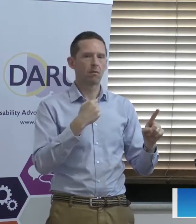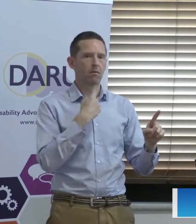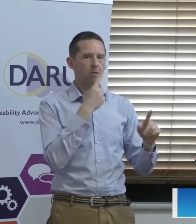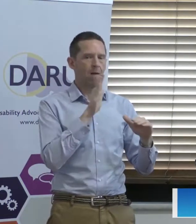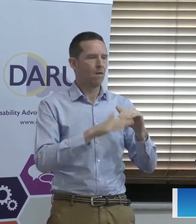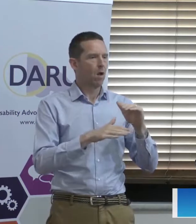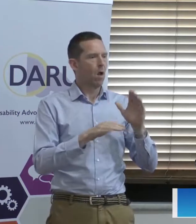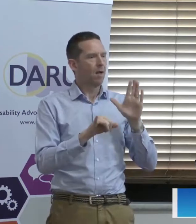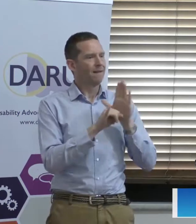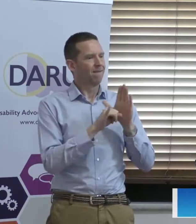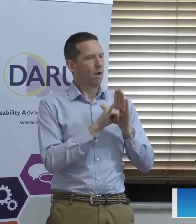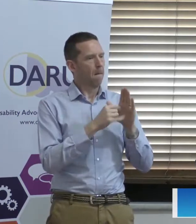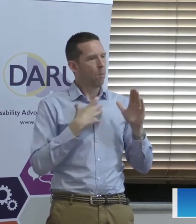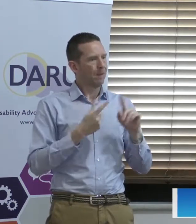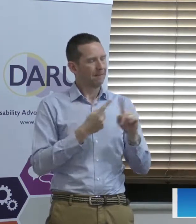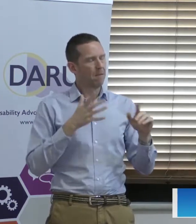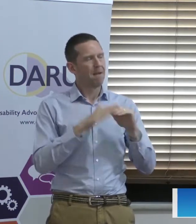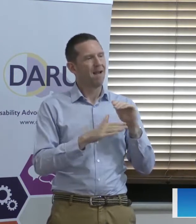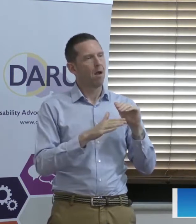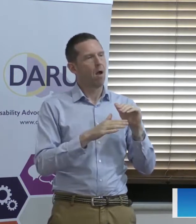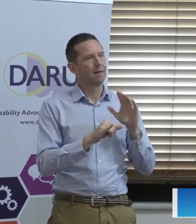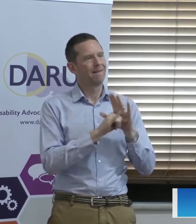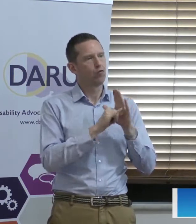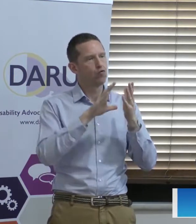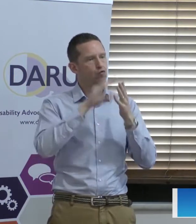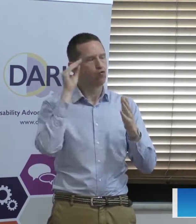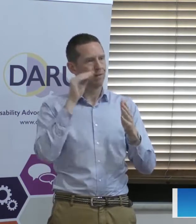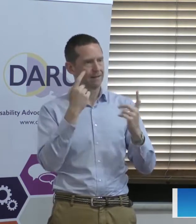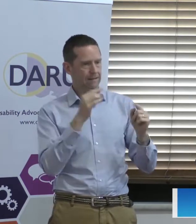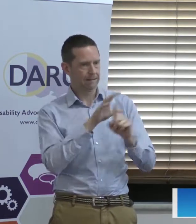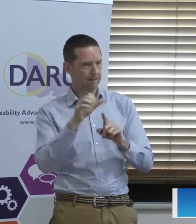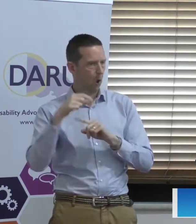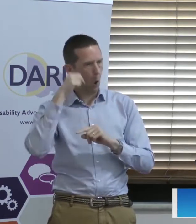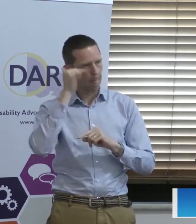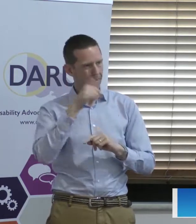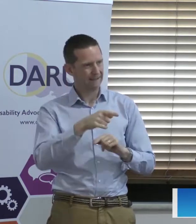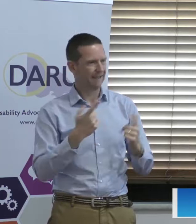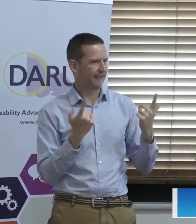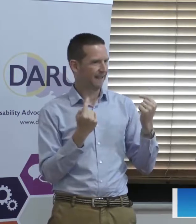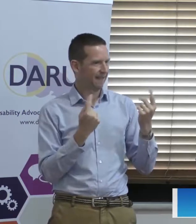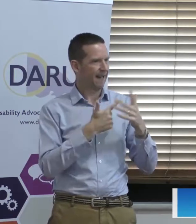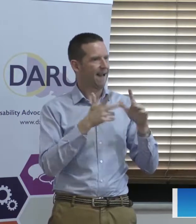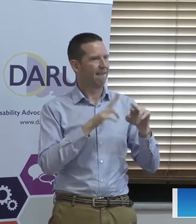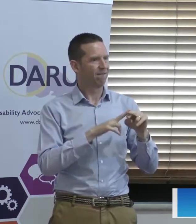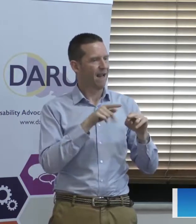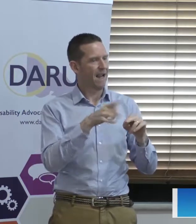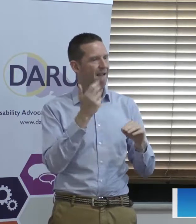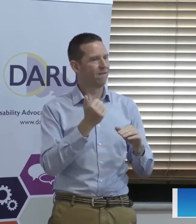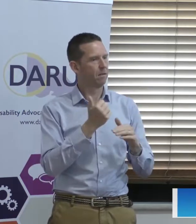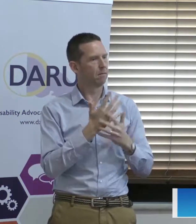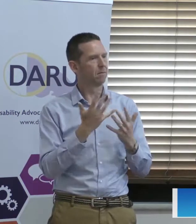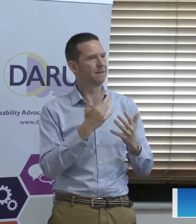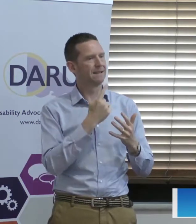identifying, more specifically about identifying students more readily. I know it's maybe easier if there's a significant speech